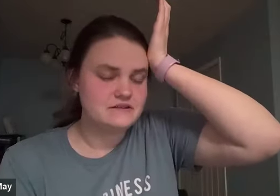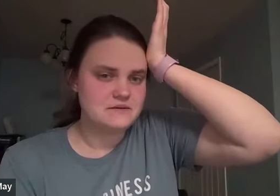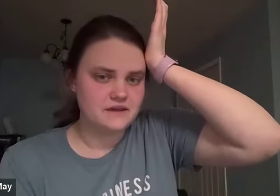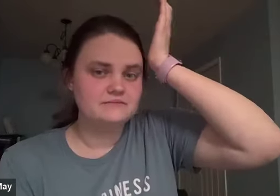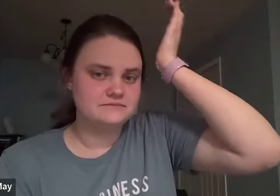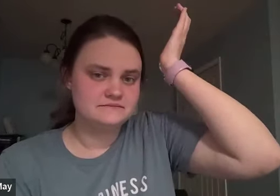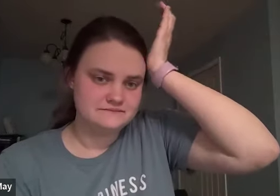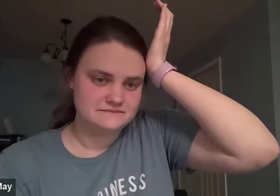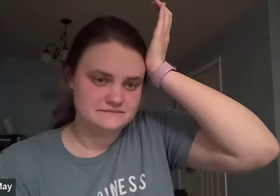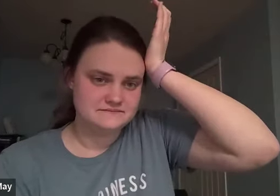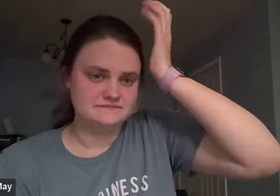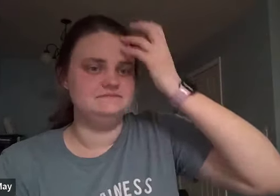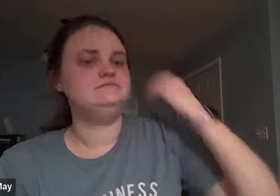same thing.